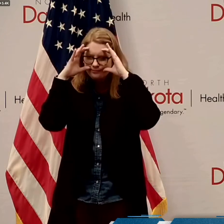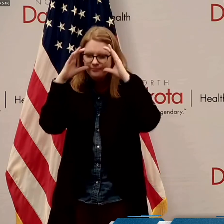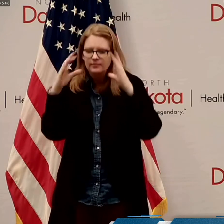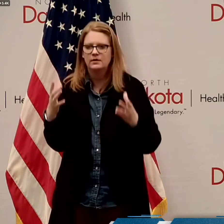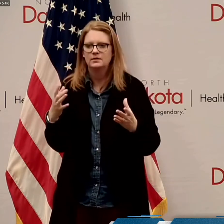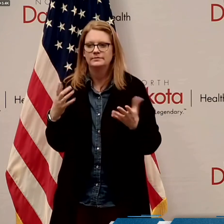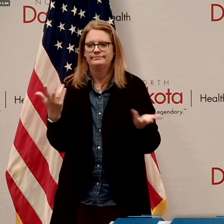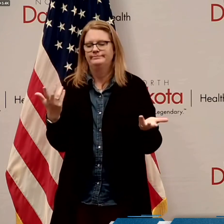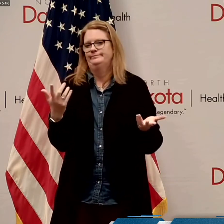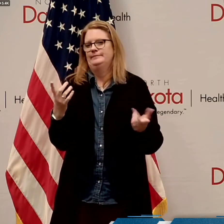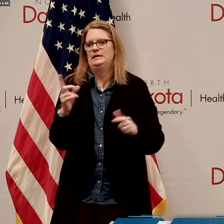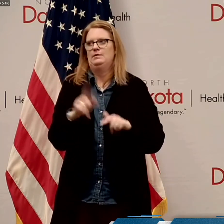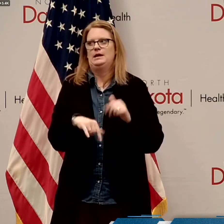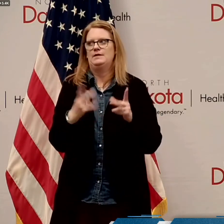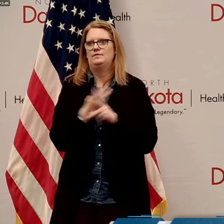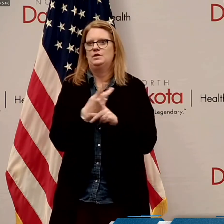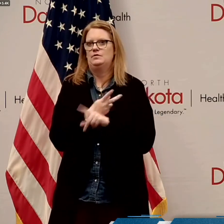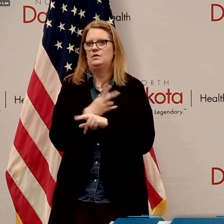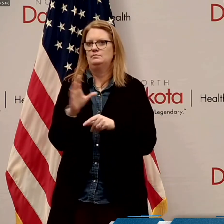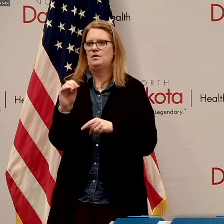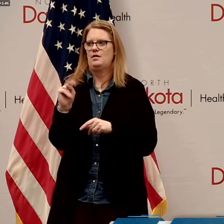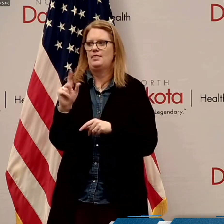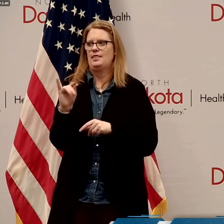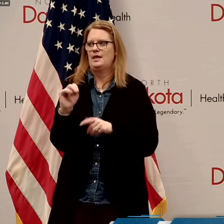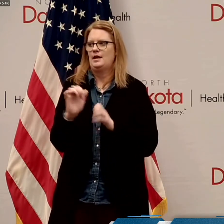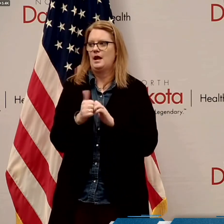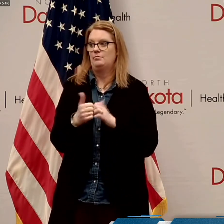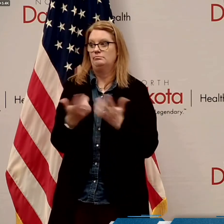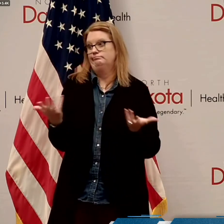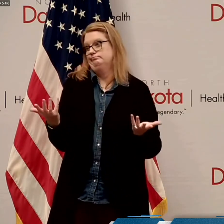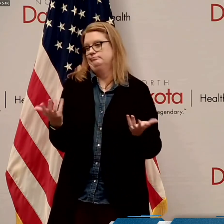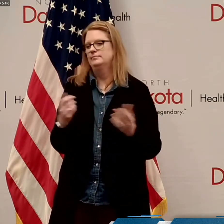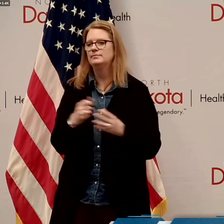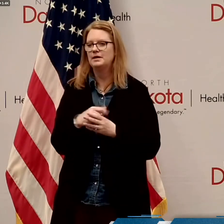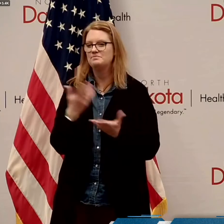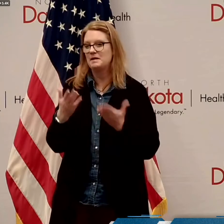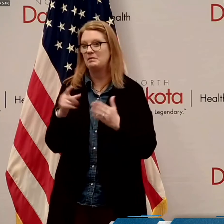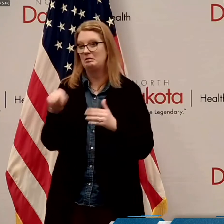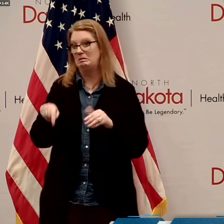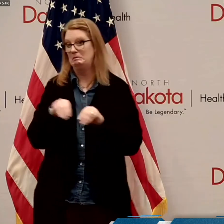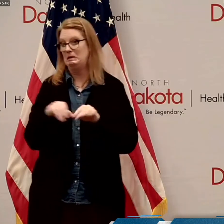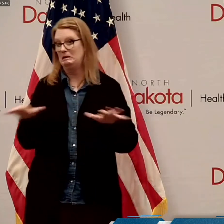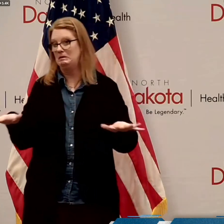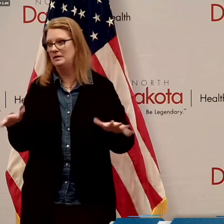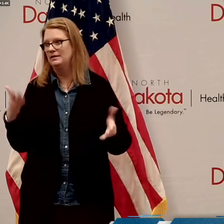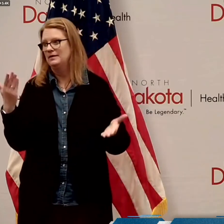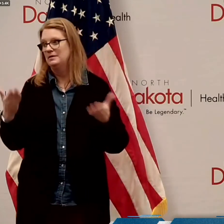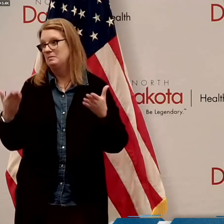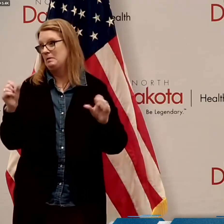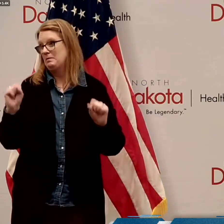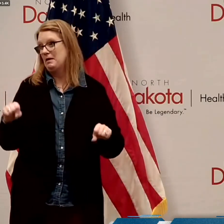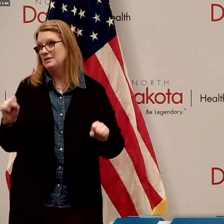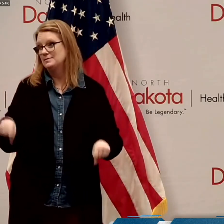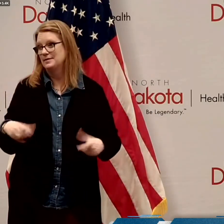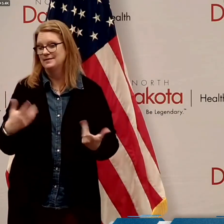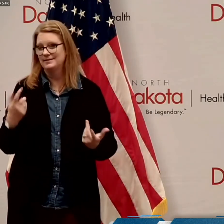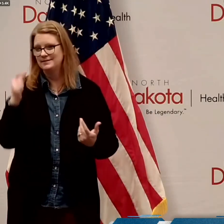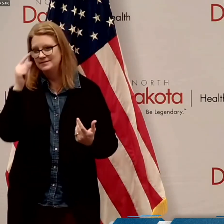one's figured out how to do that online yet. Maybe through this pandemic, someone will come up with it. I would think it might be possible,